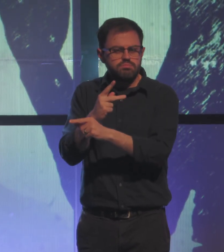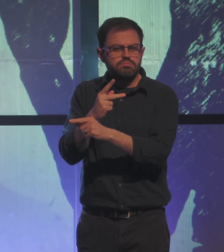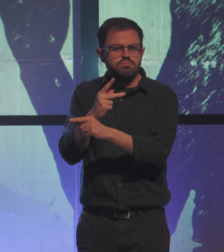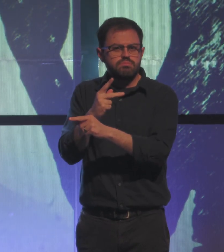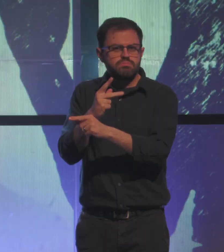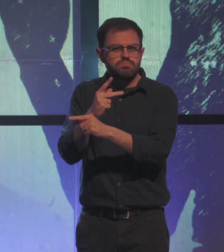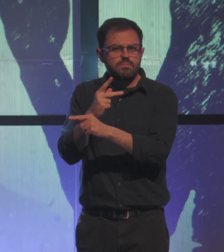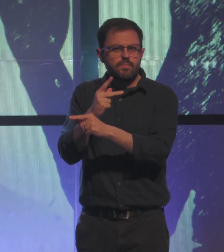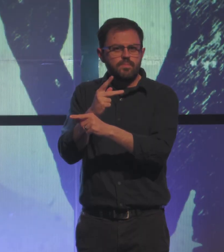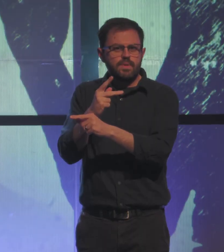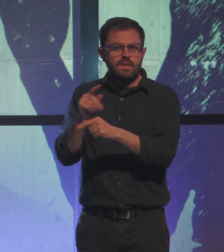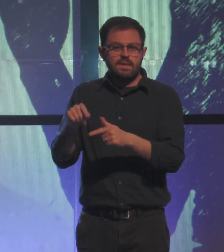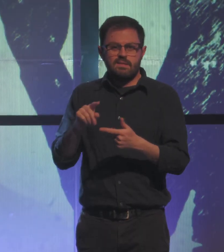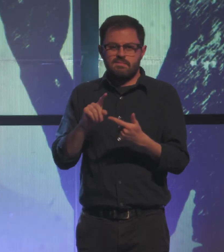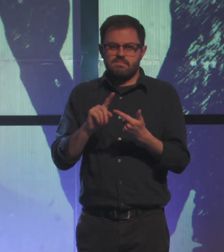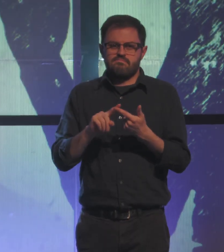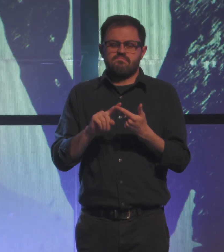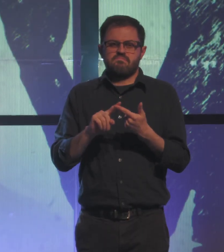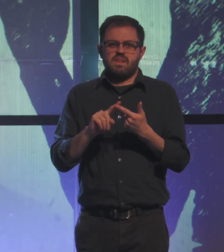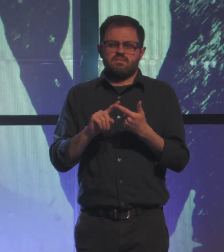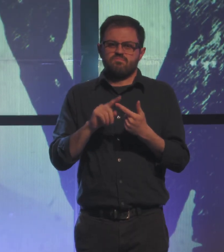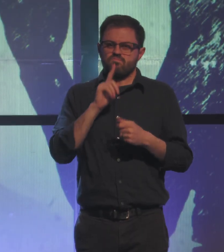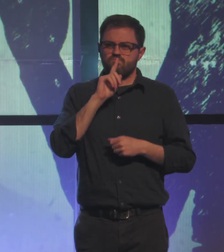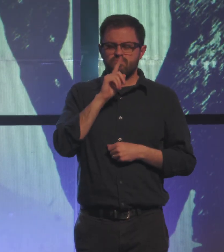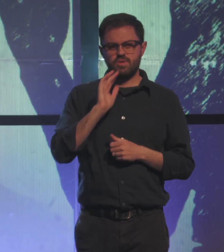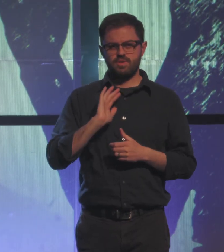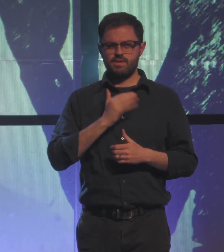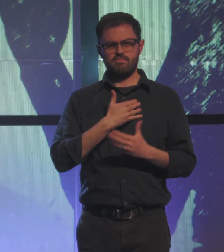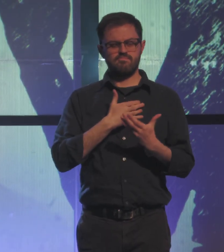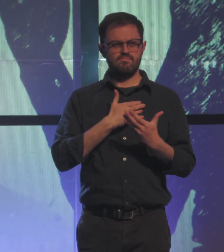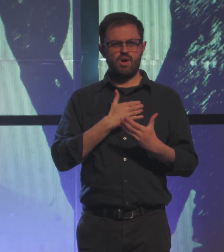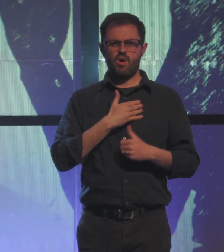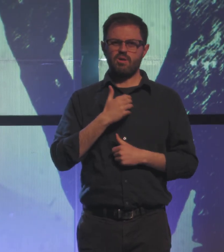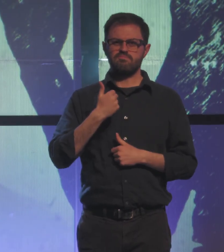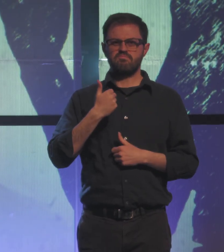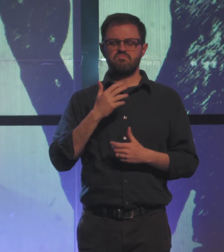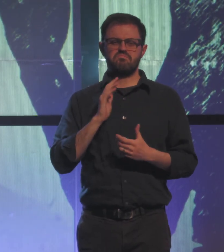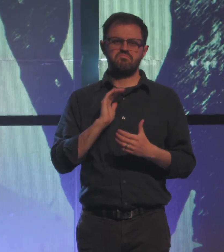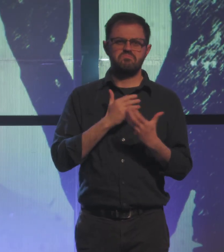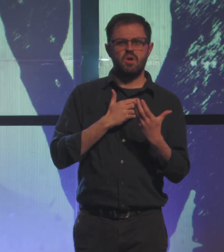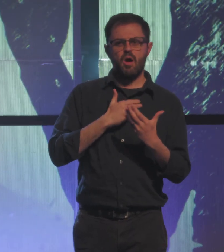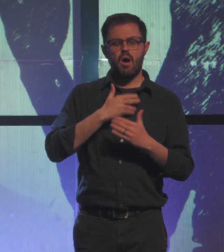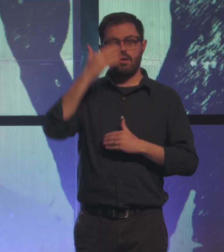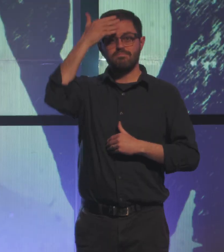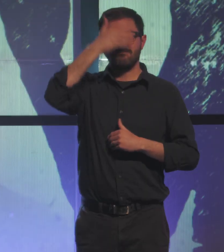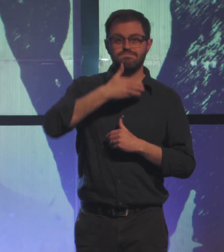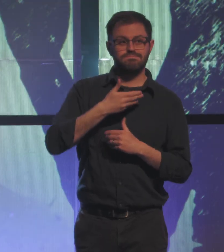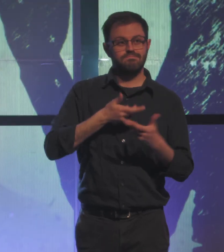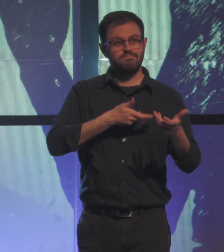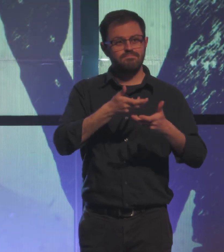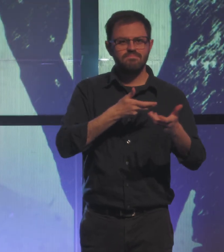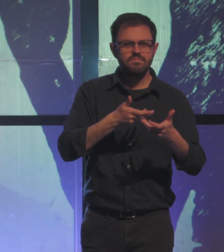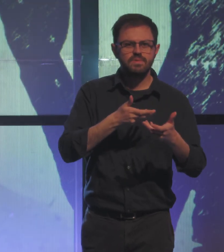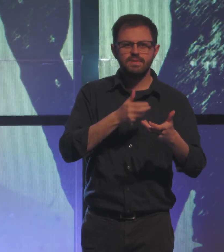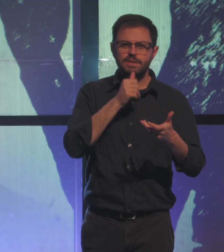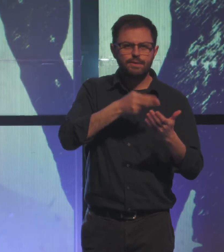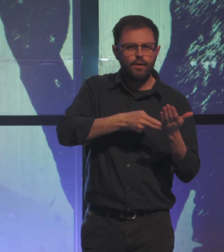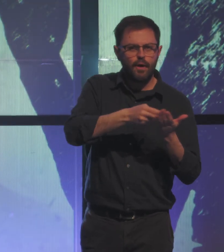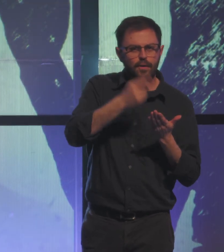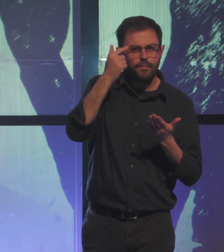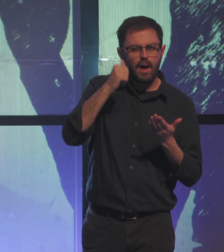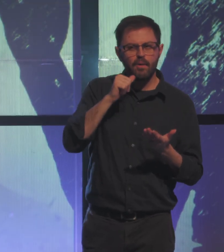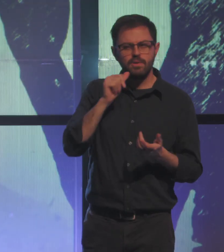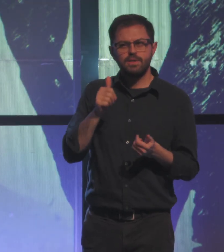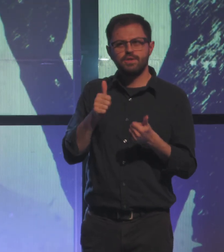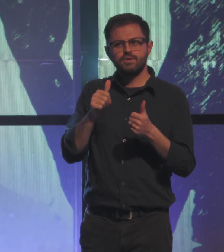begin to live behind a version of ourselves that isn't fully honest, because we've even convinced ourselves that the pain isn't there.